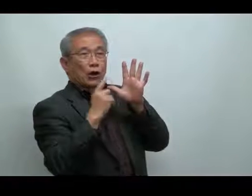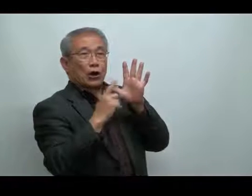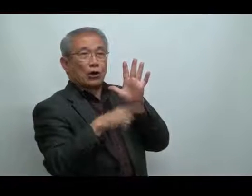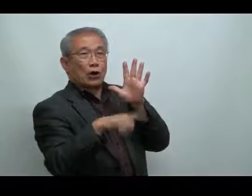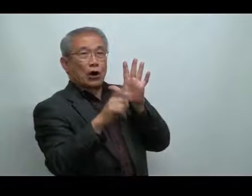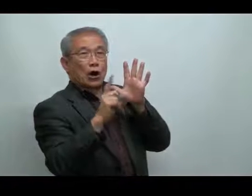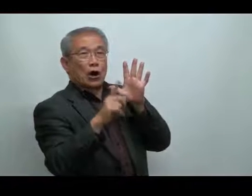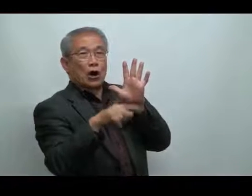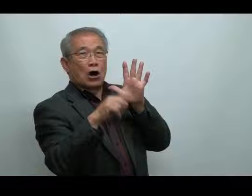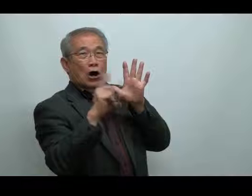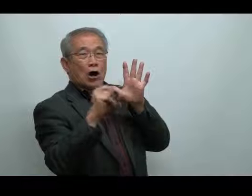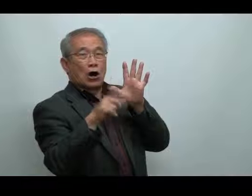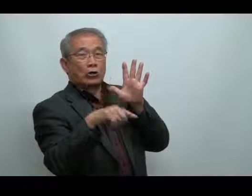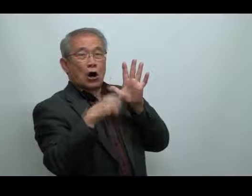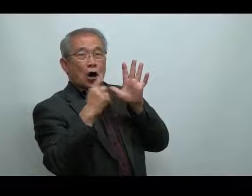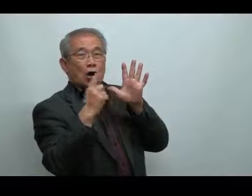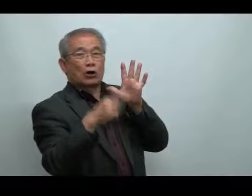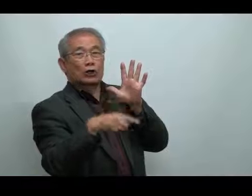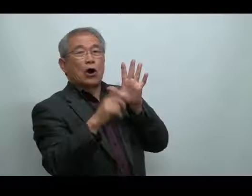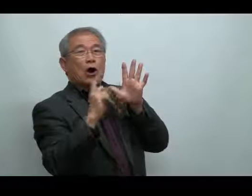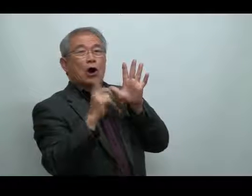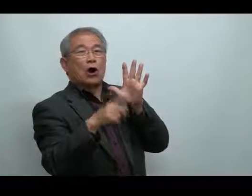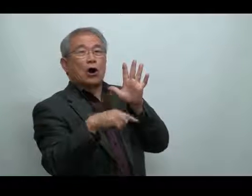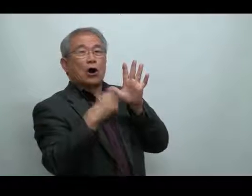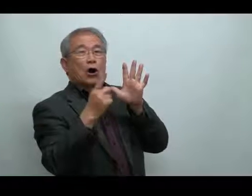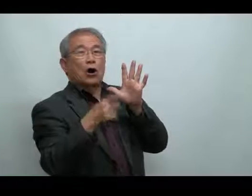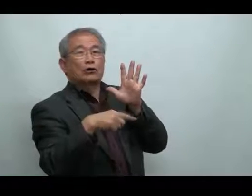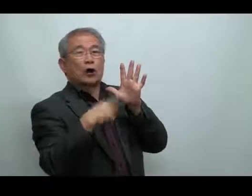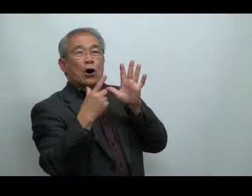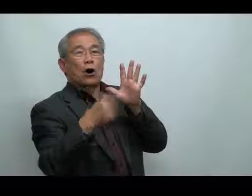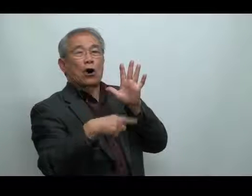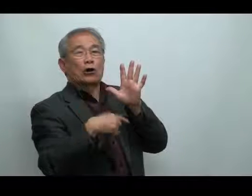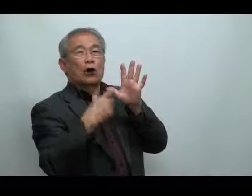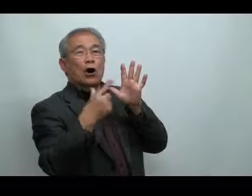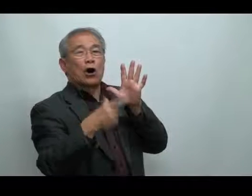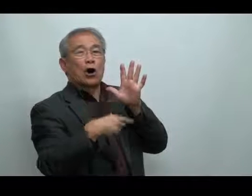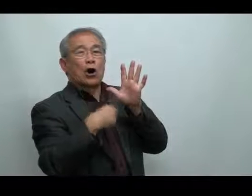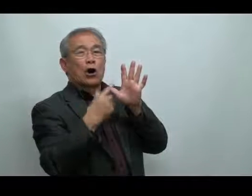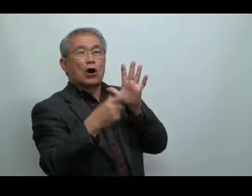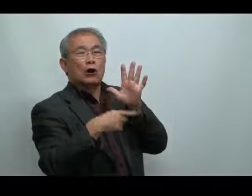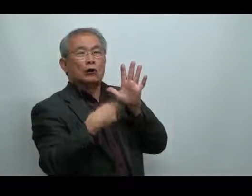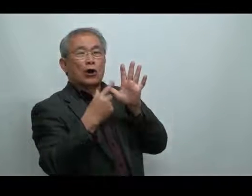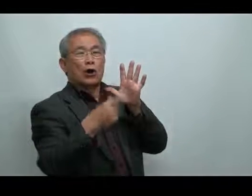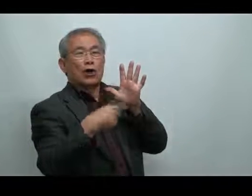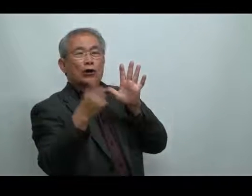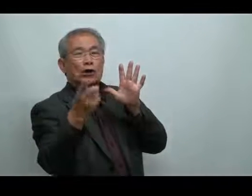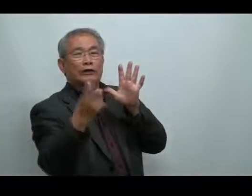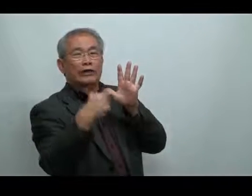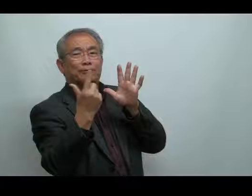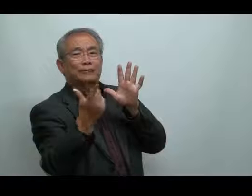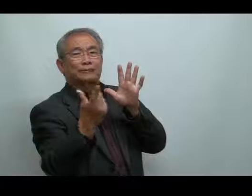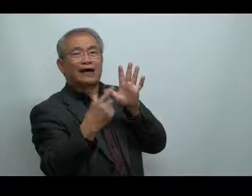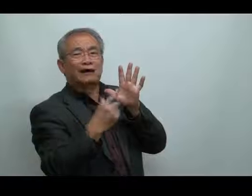Go, go, go, go, go, go, go, go, go. Then put the vowels